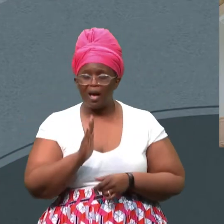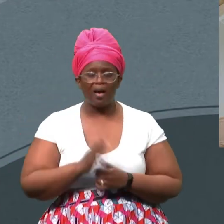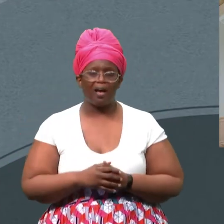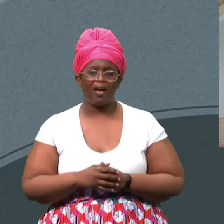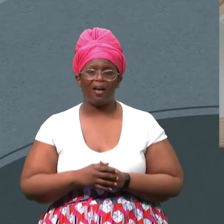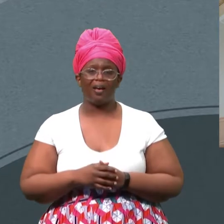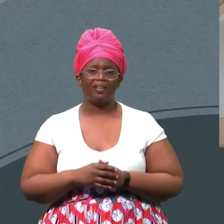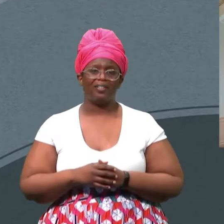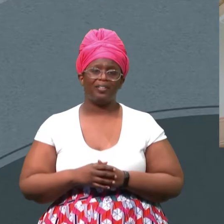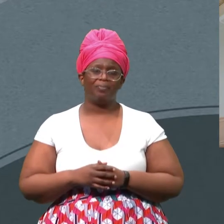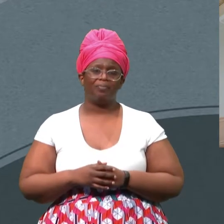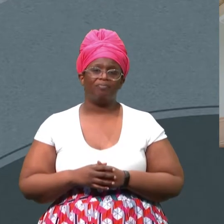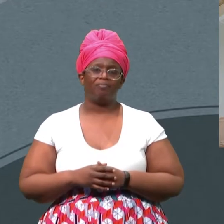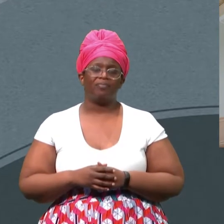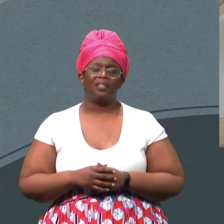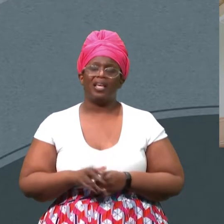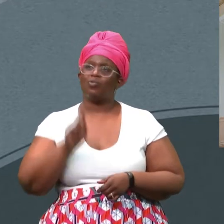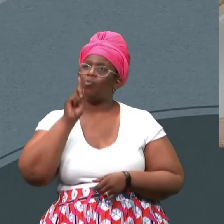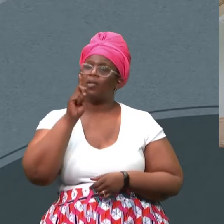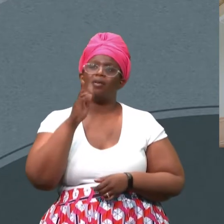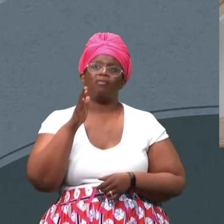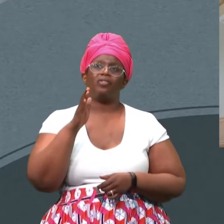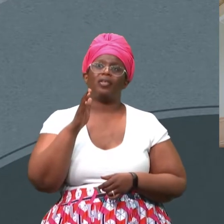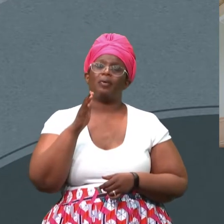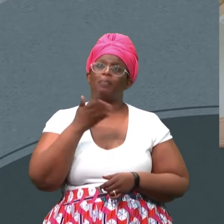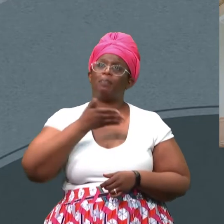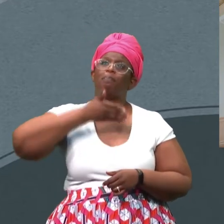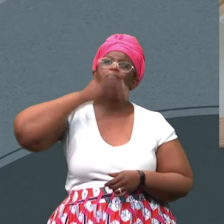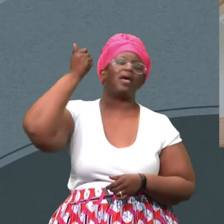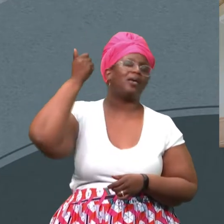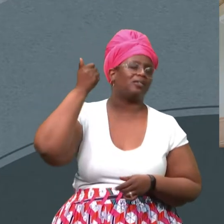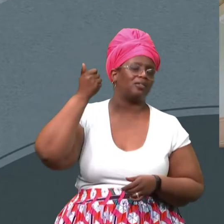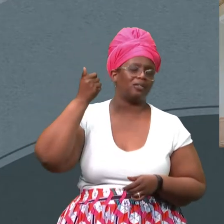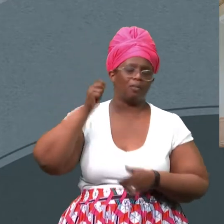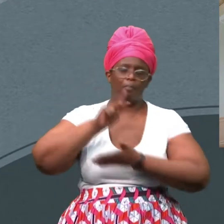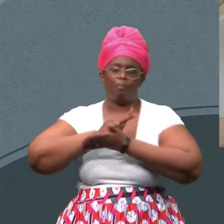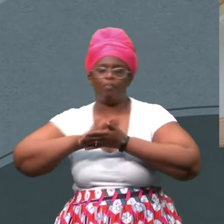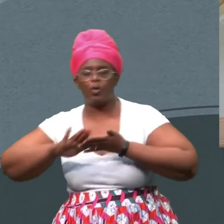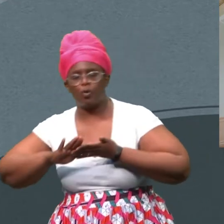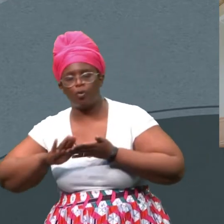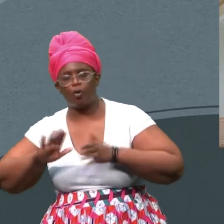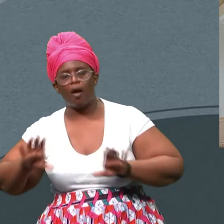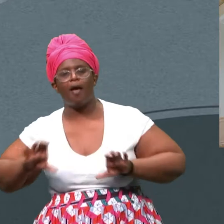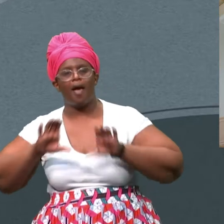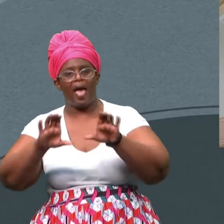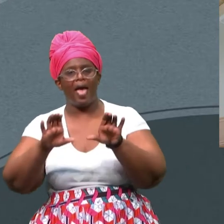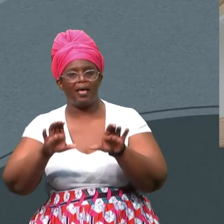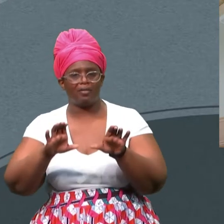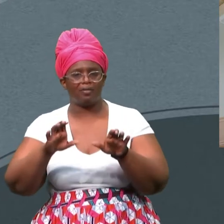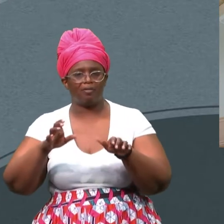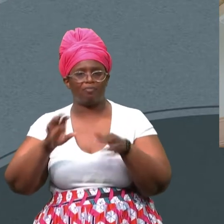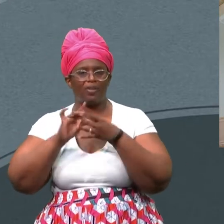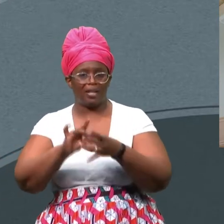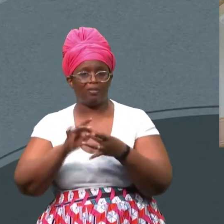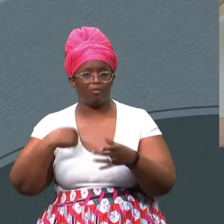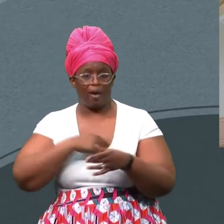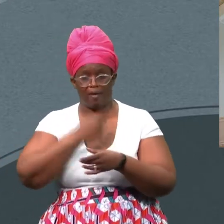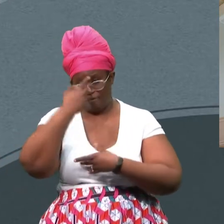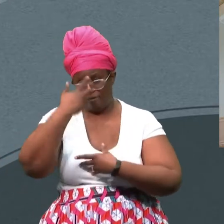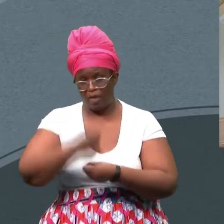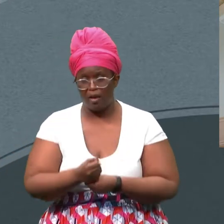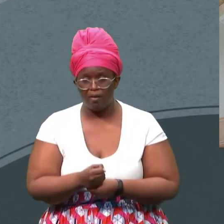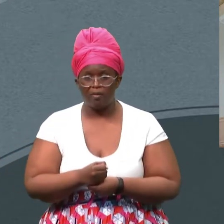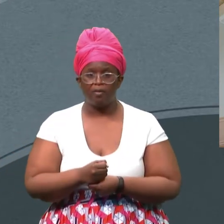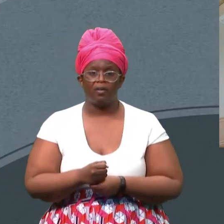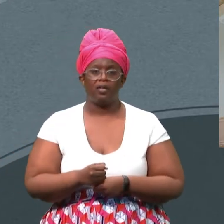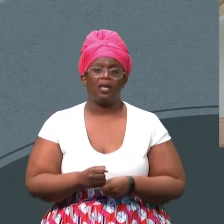of the highest and purest acts of our faith. Because it is in prayer, one writer said, that we act